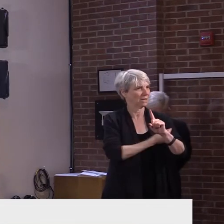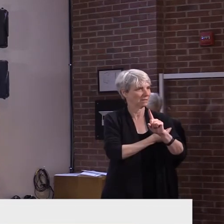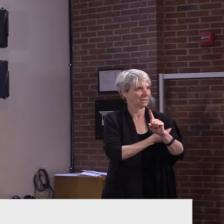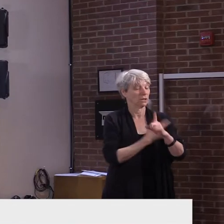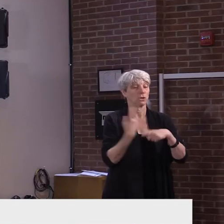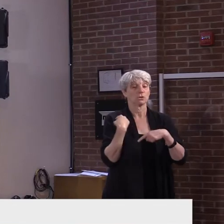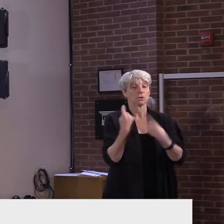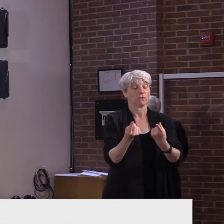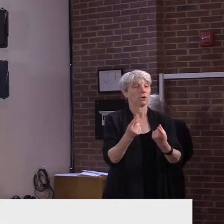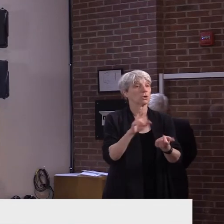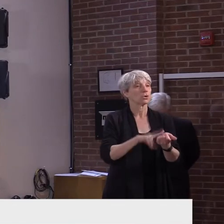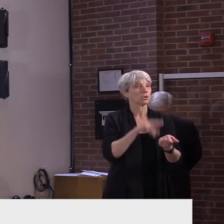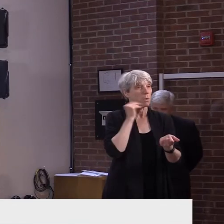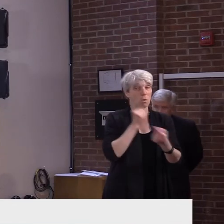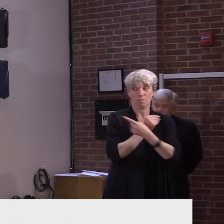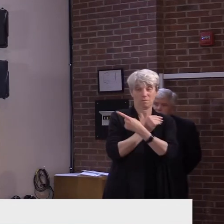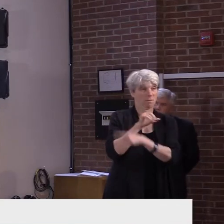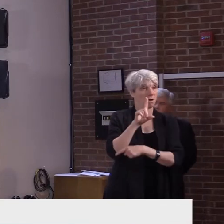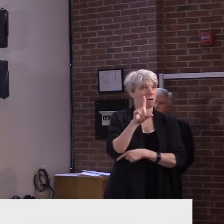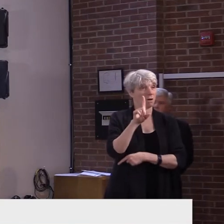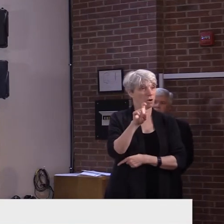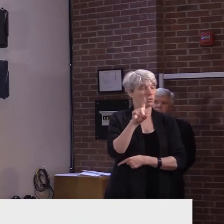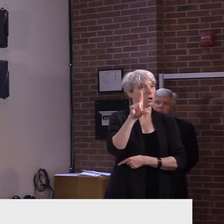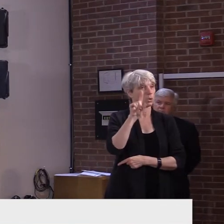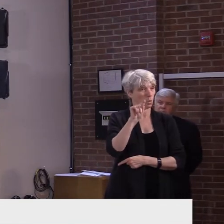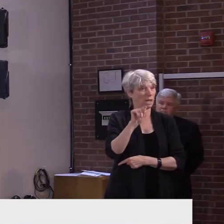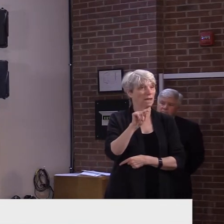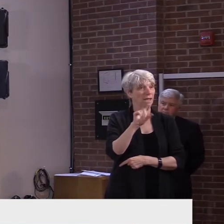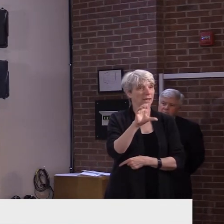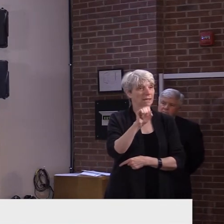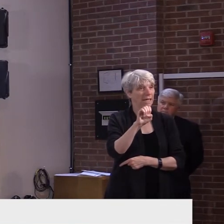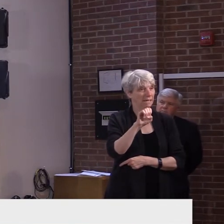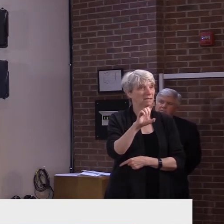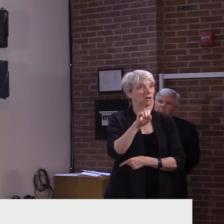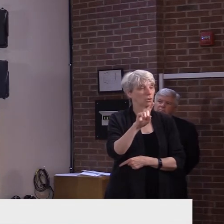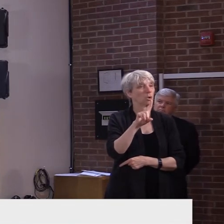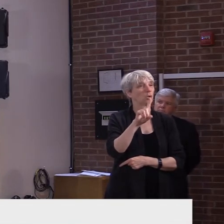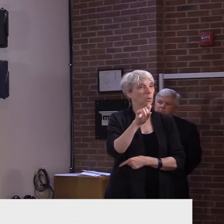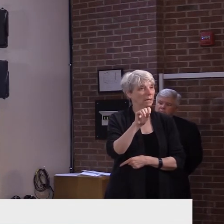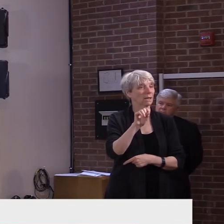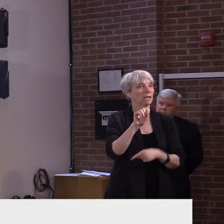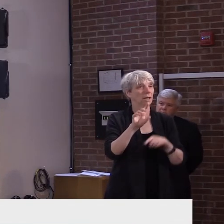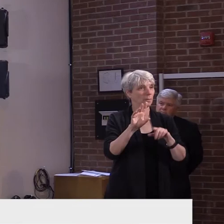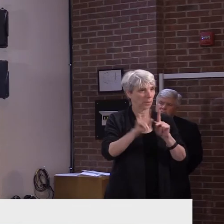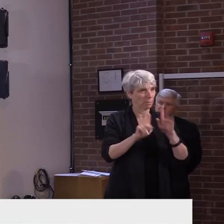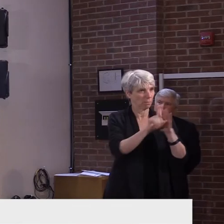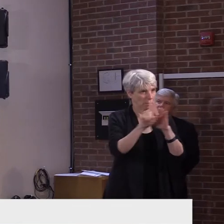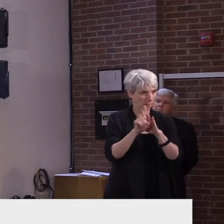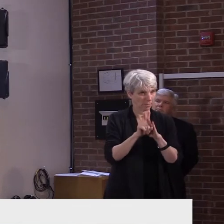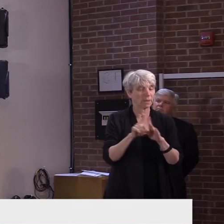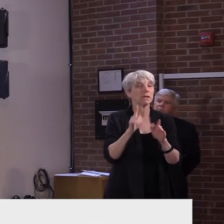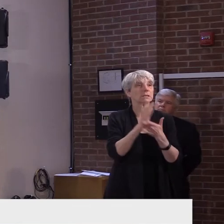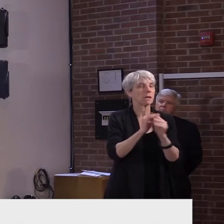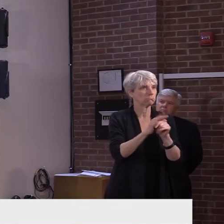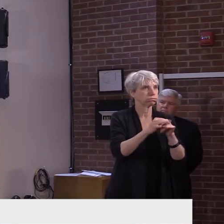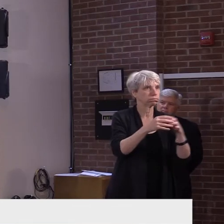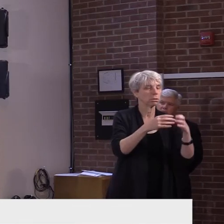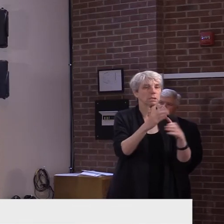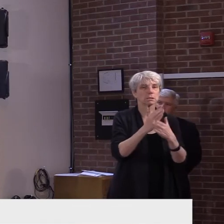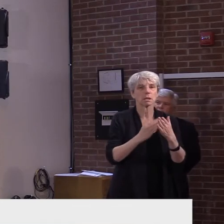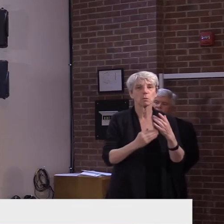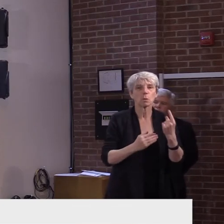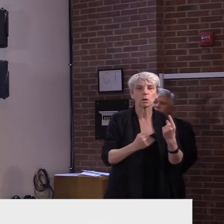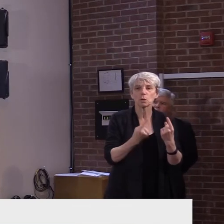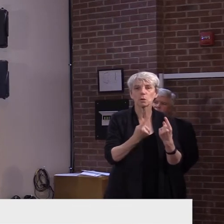these facilities, and you saw the table that Commissioner Pichek had up before. These include outbreaks and other cases reported